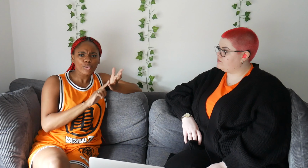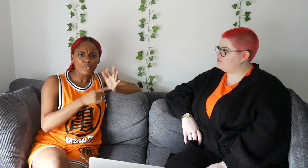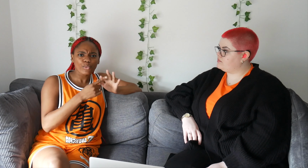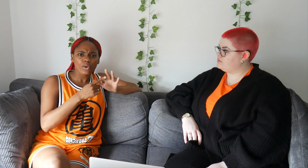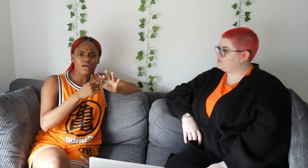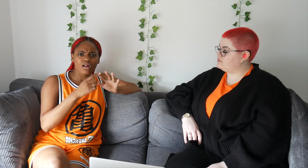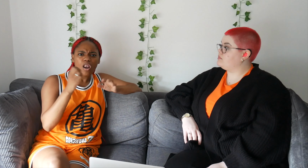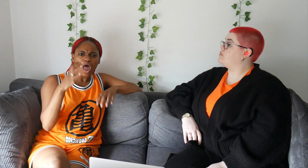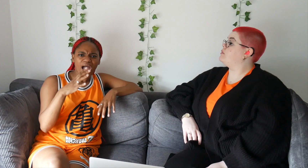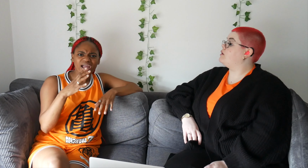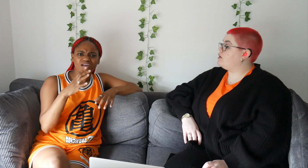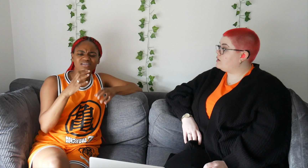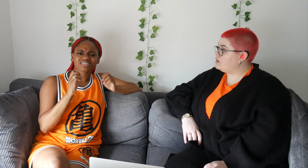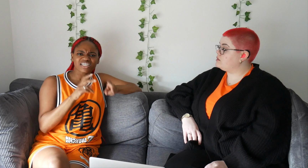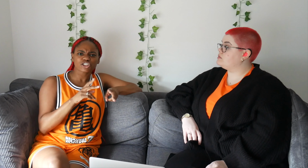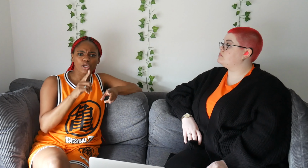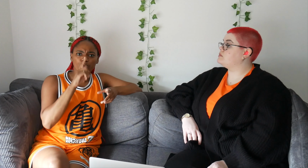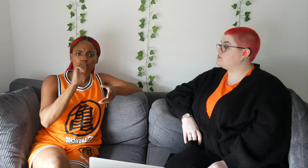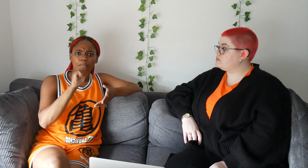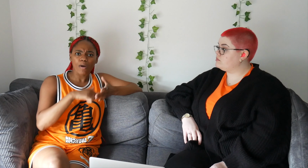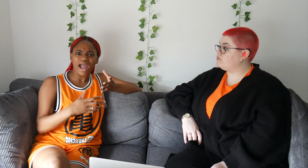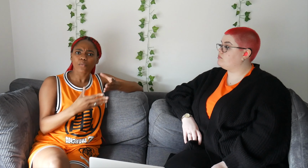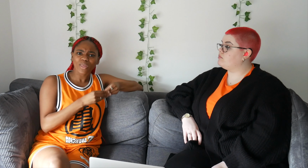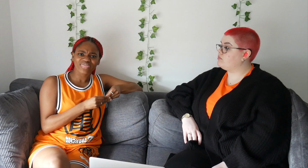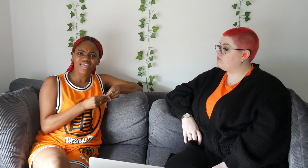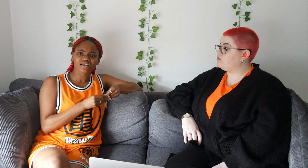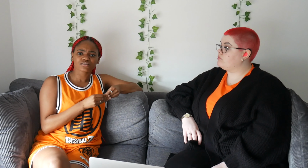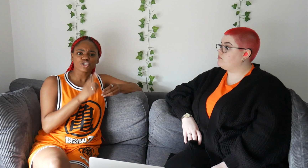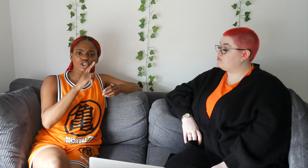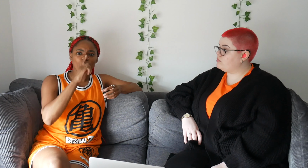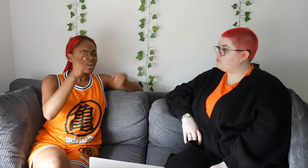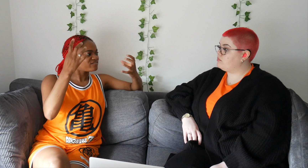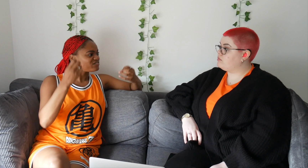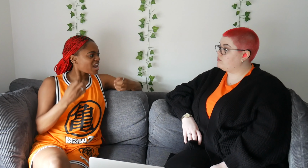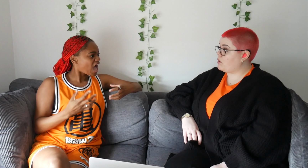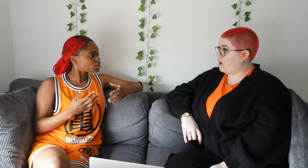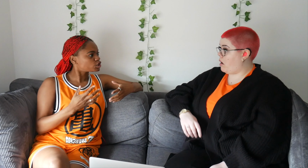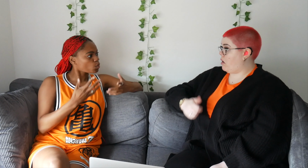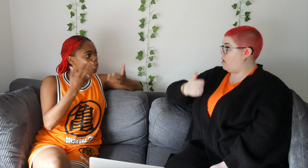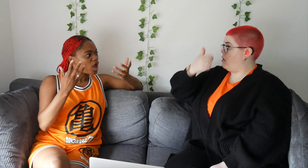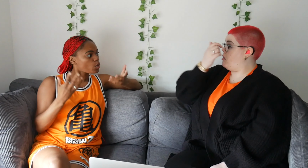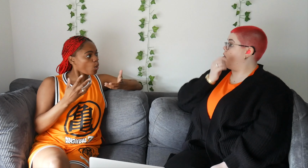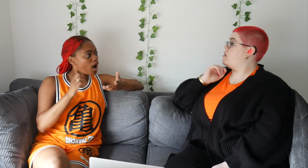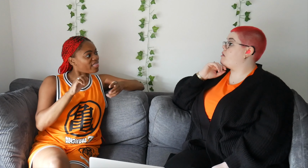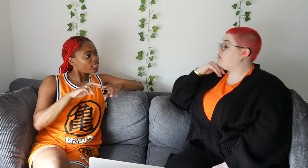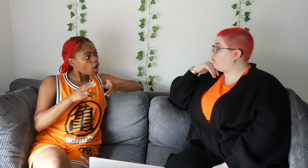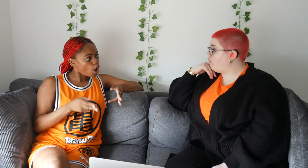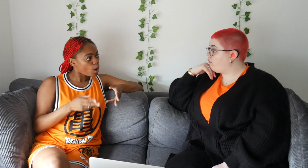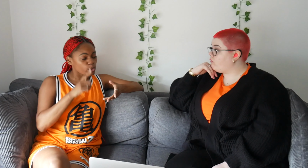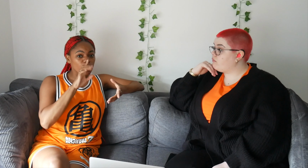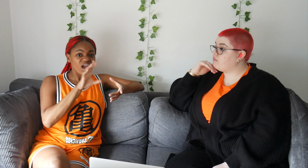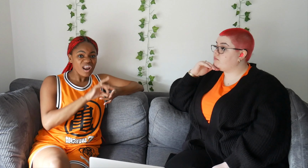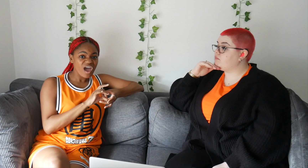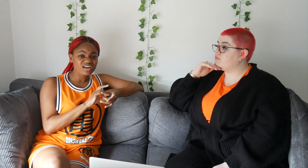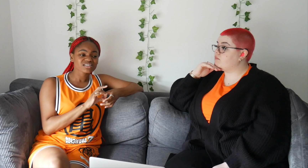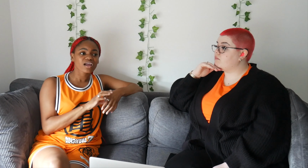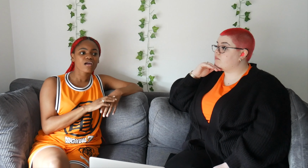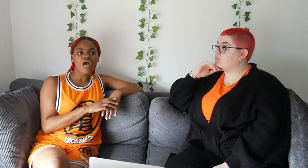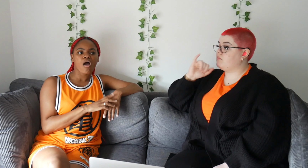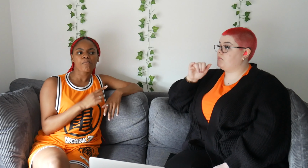Hue light system that you can buy with it, so that it flashes wherever you are in the house and you can connect that to the doorbell. I